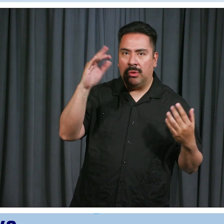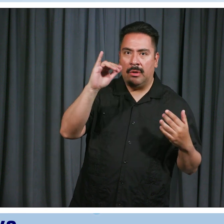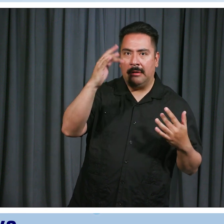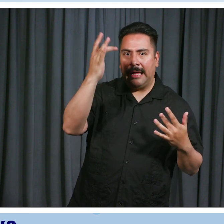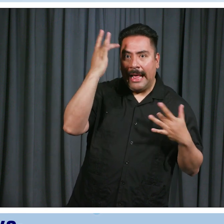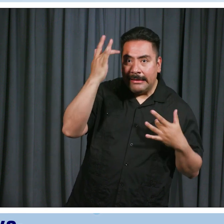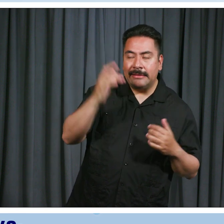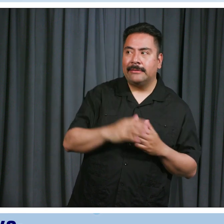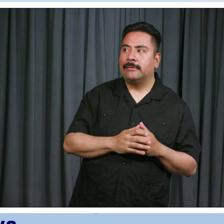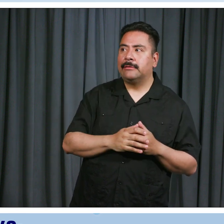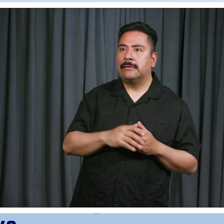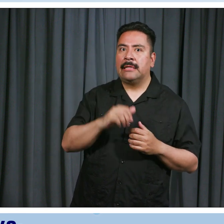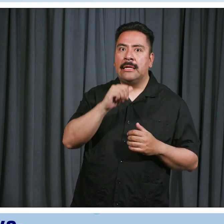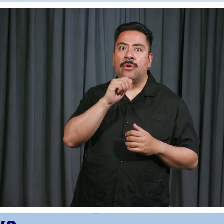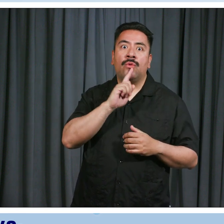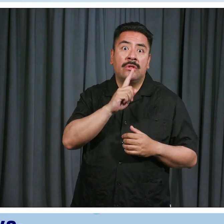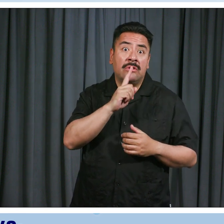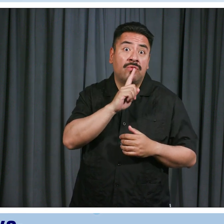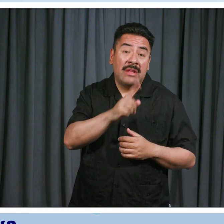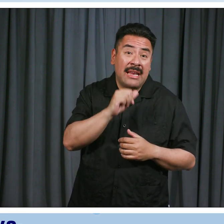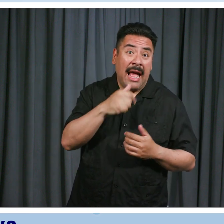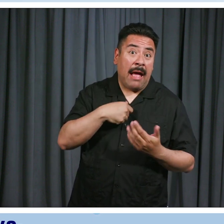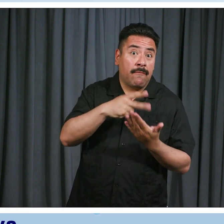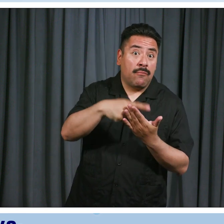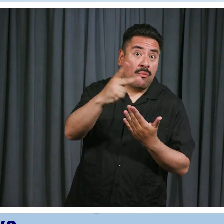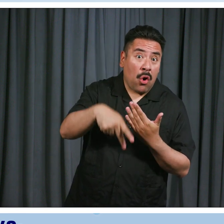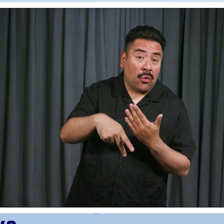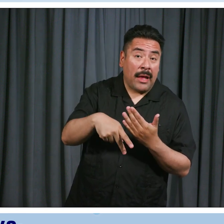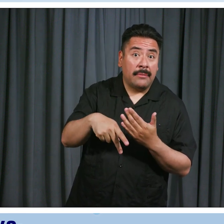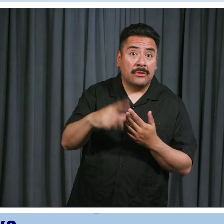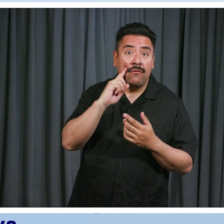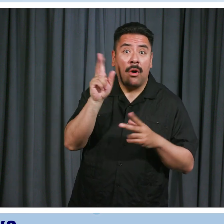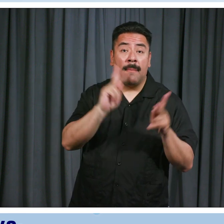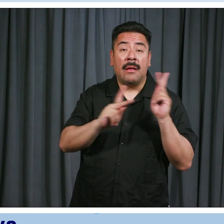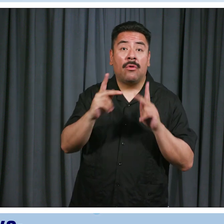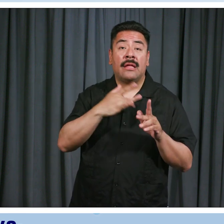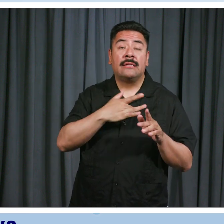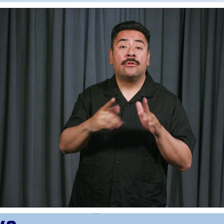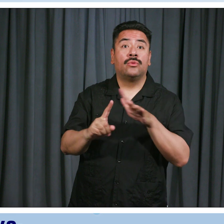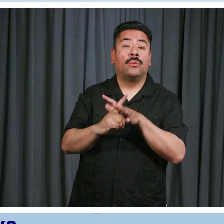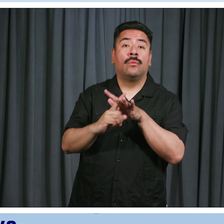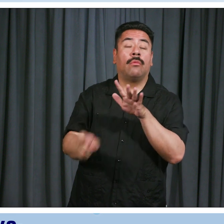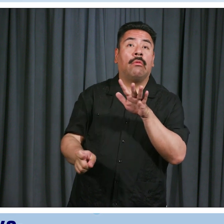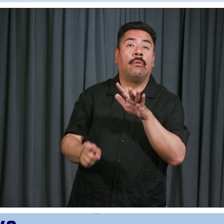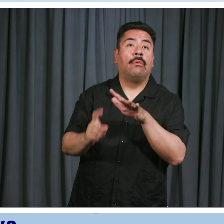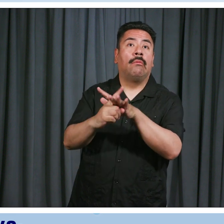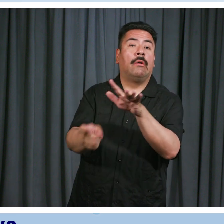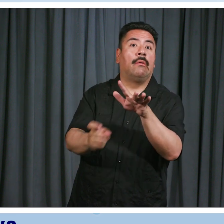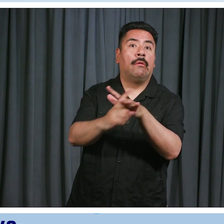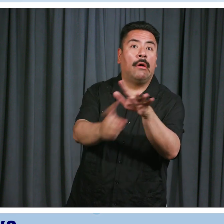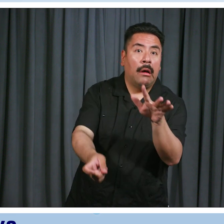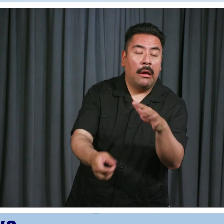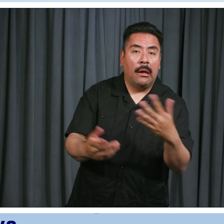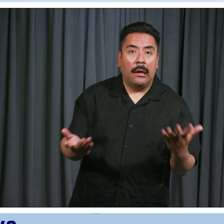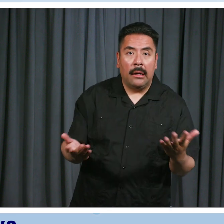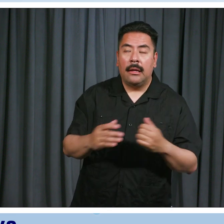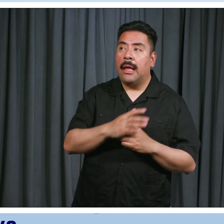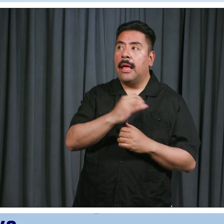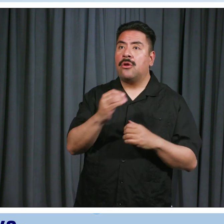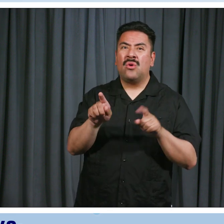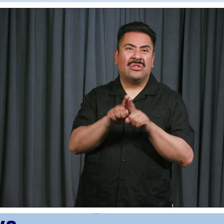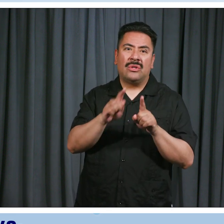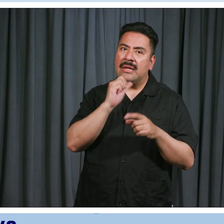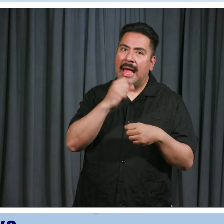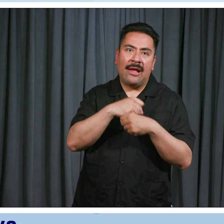have programs necessarily for some people who otherwise fall through the cracks. And it doesn't necessarily